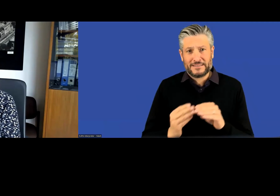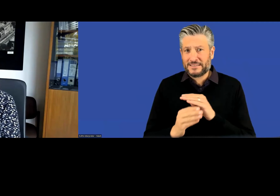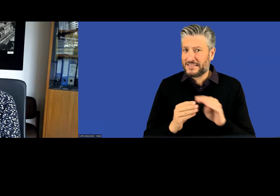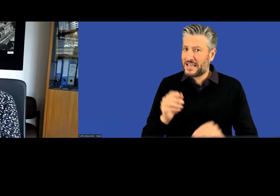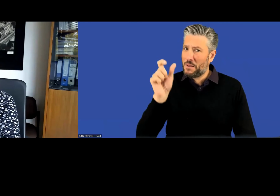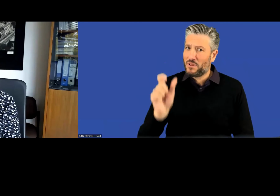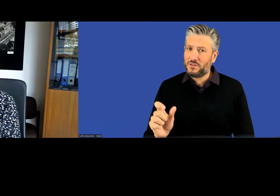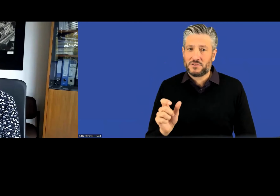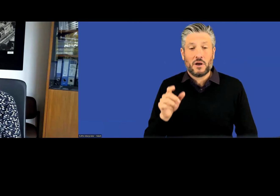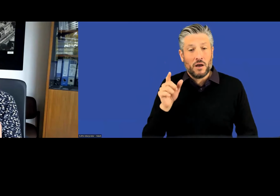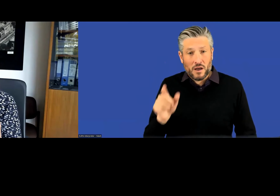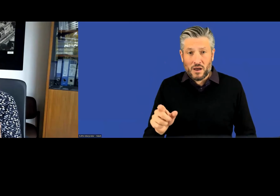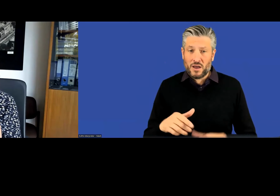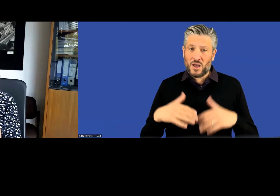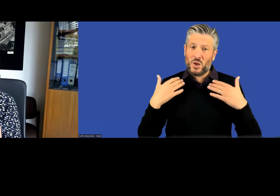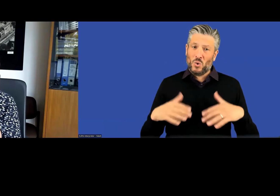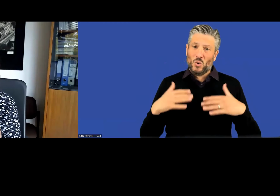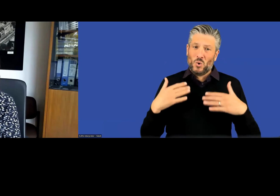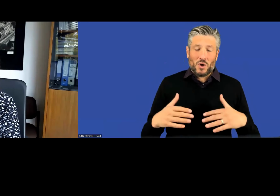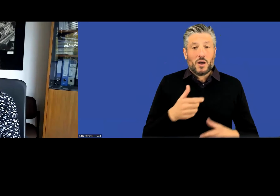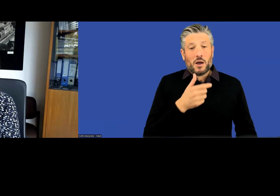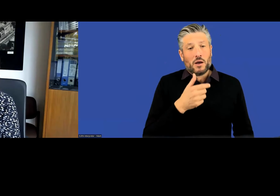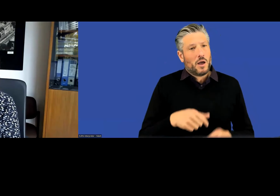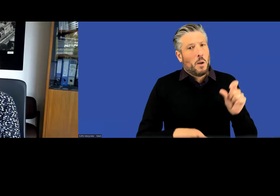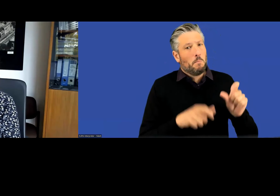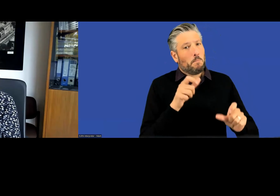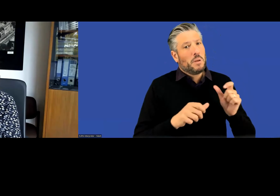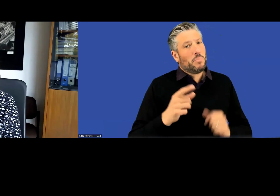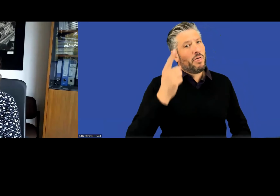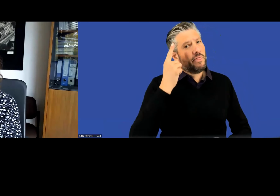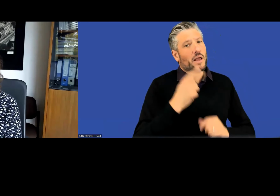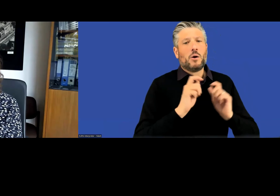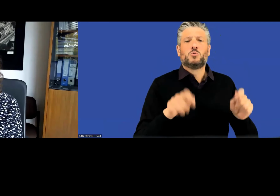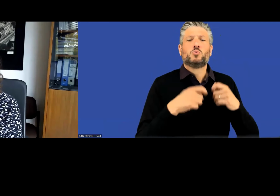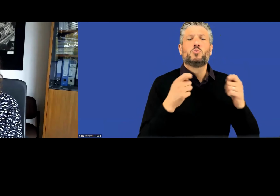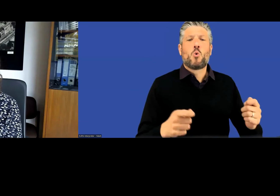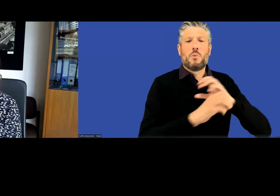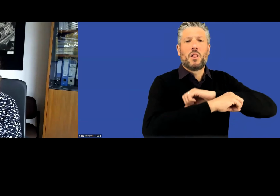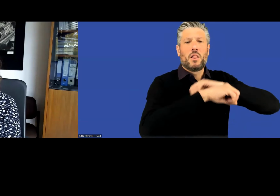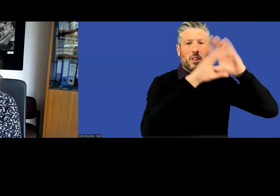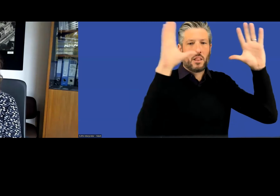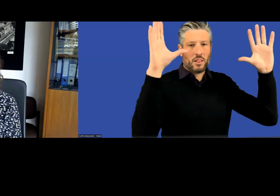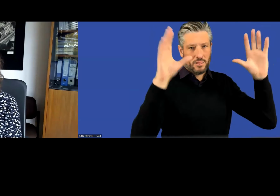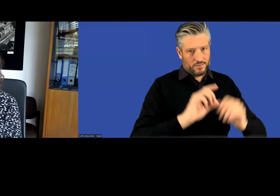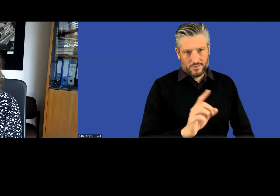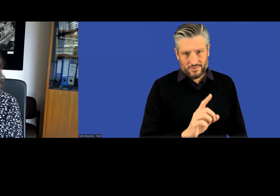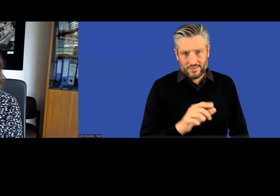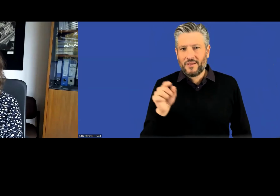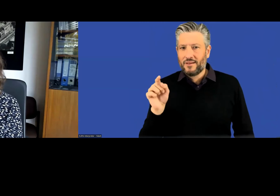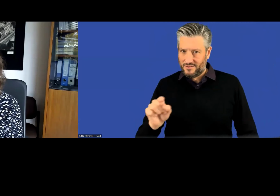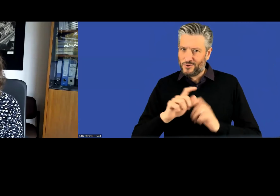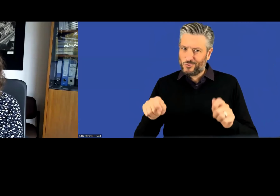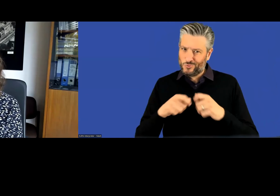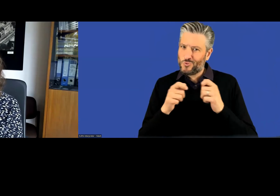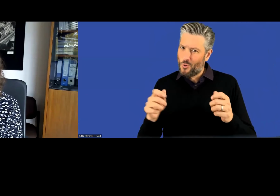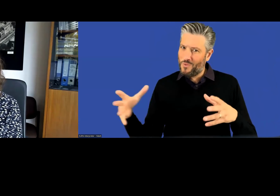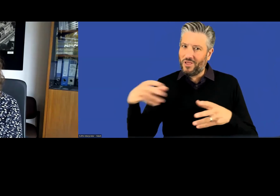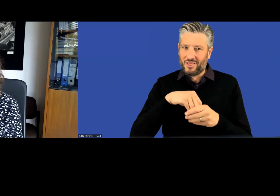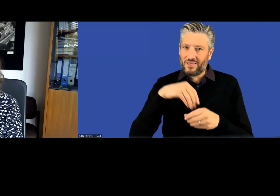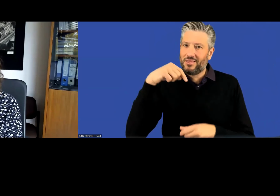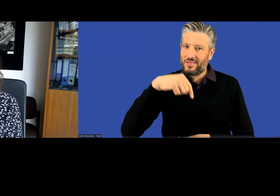of normal, but as he said, normality is whatever we make of it. And for Ellie, the public expressions of support have meant